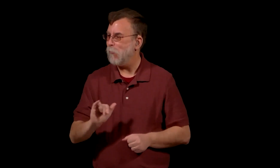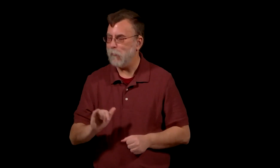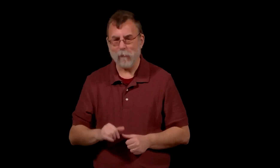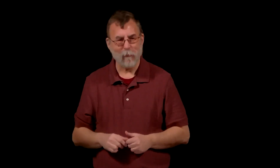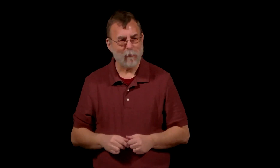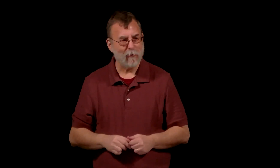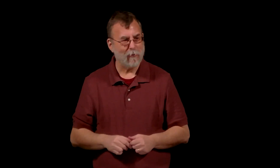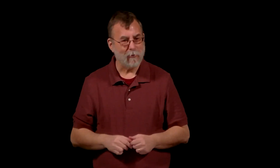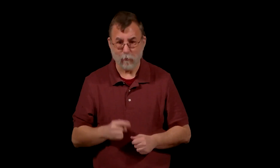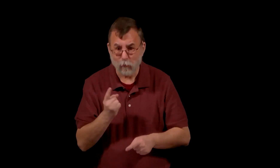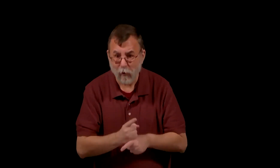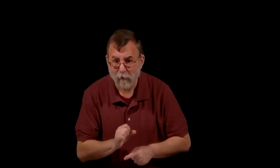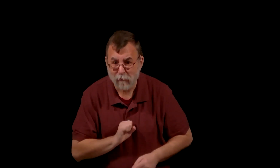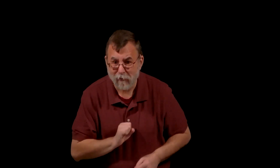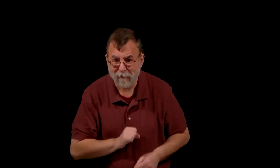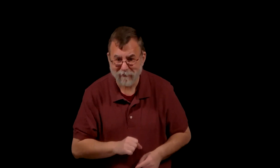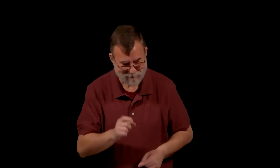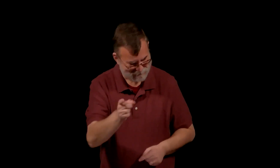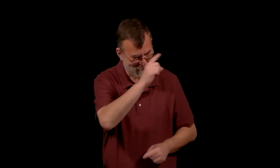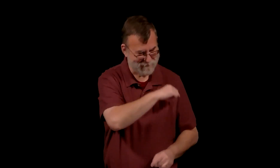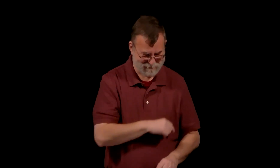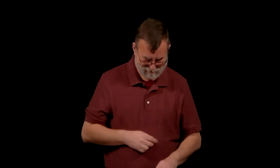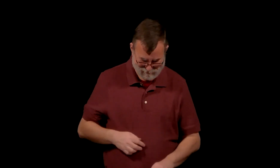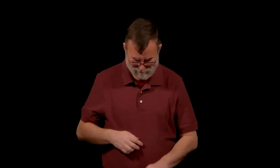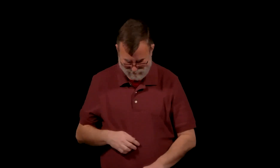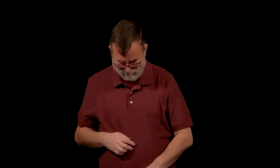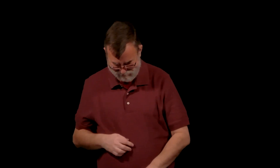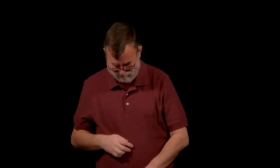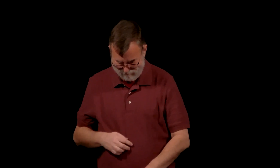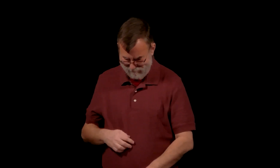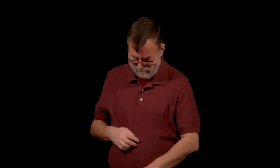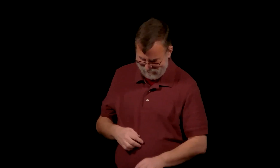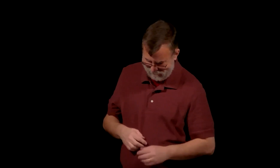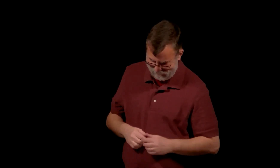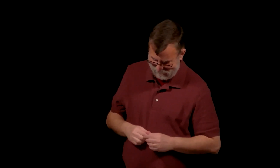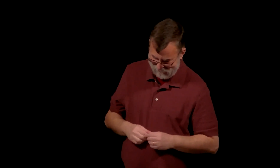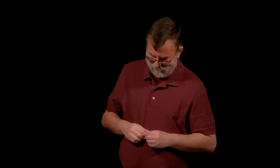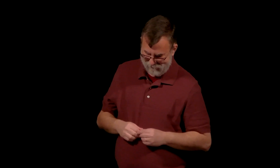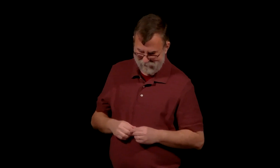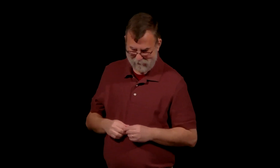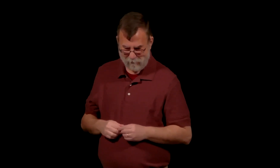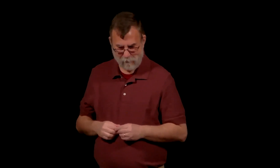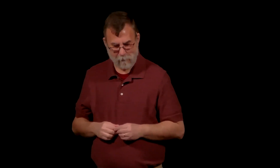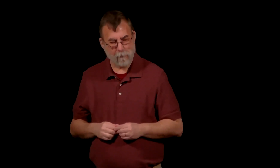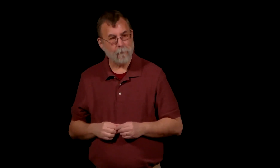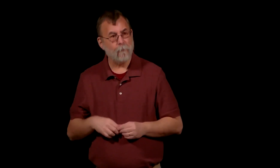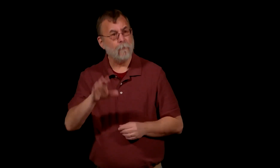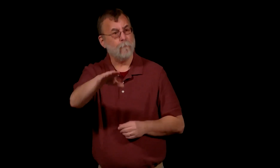love. You give that back too, right? With Shannon's always smiling and saying hi to people. That love spreads.